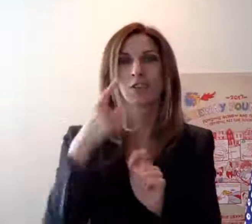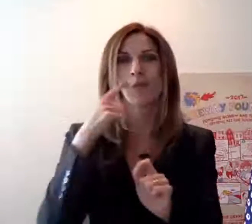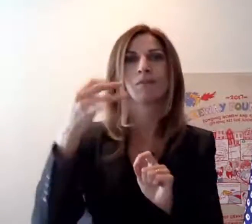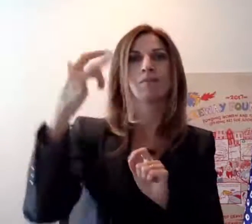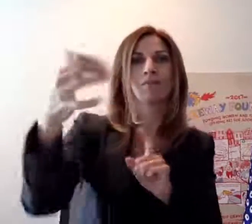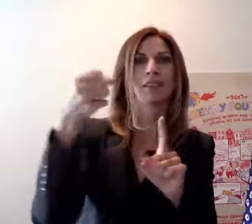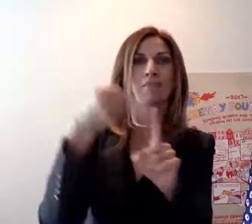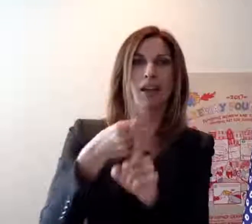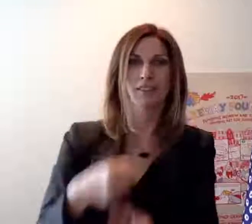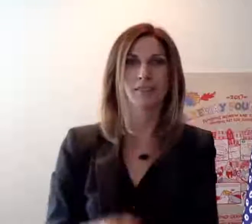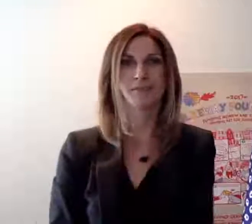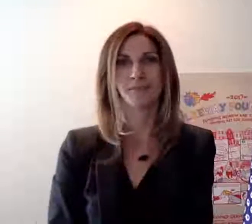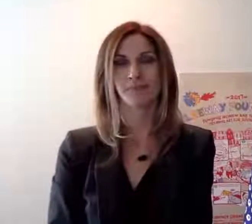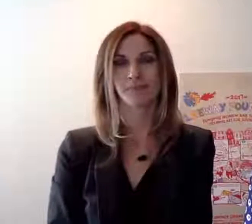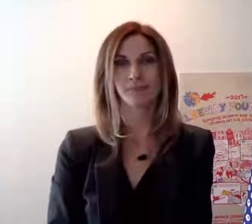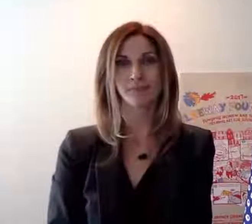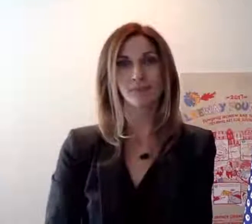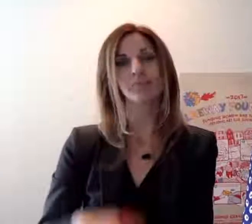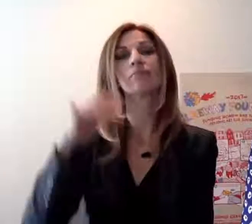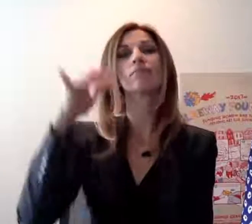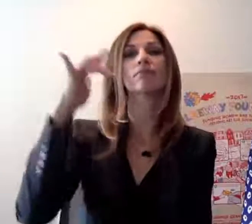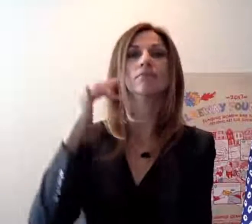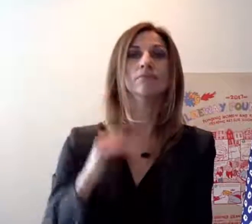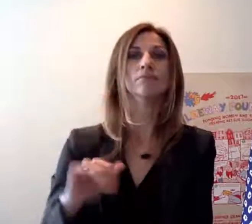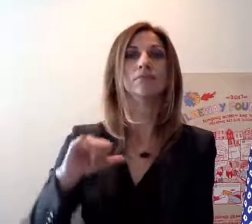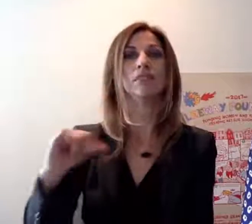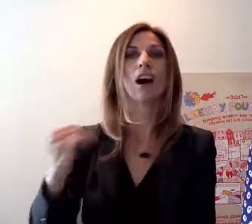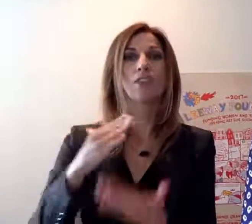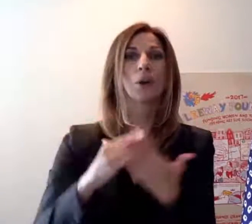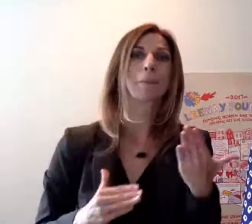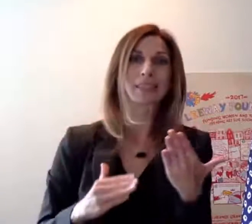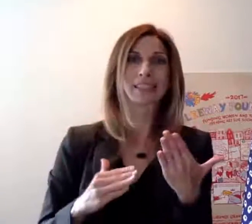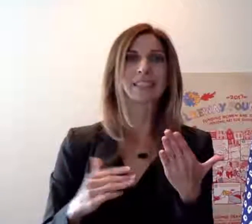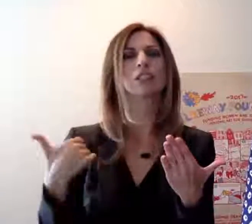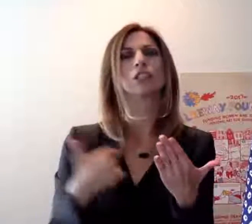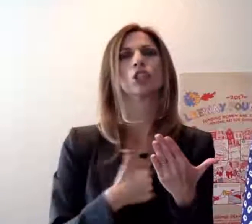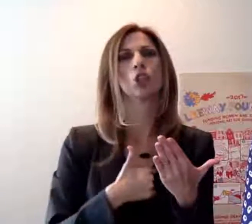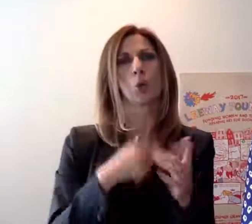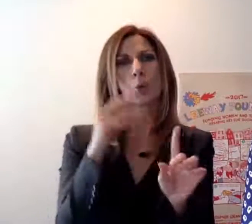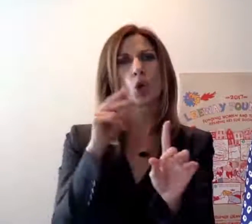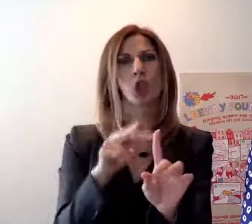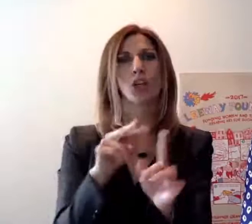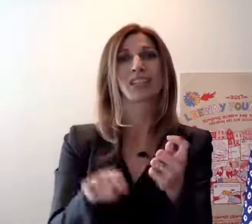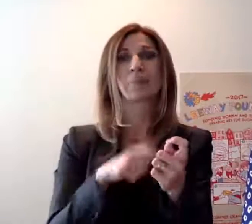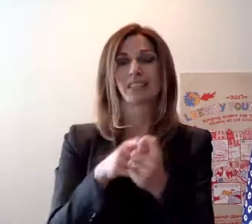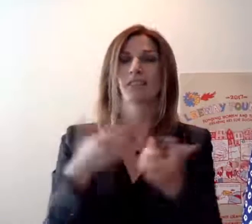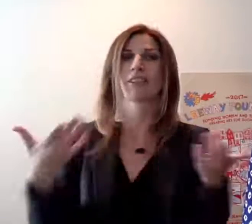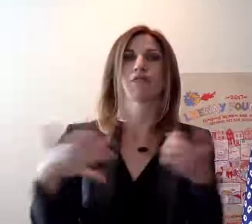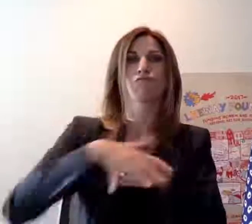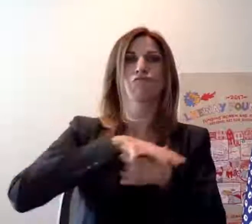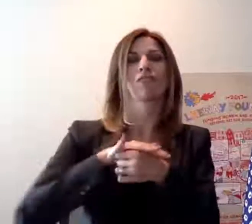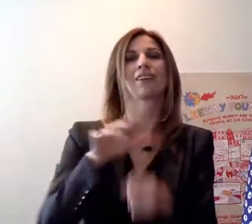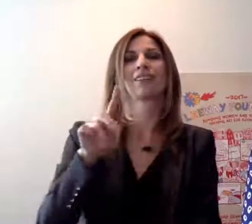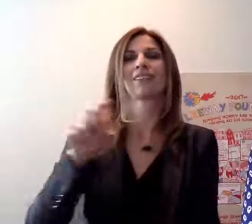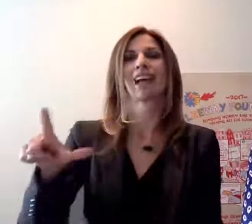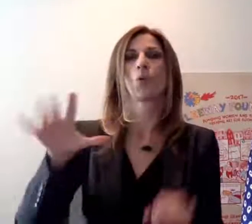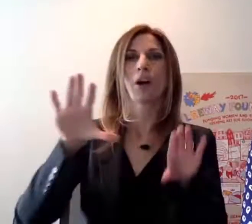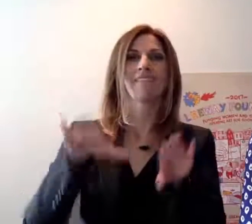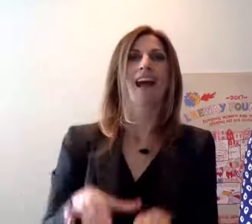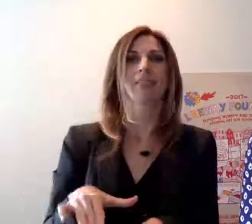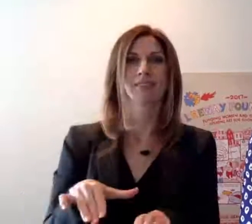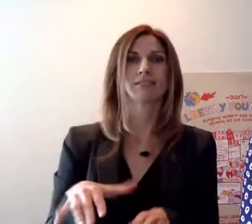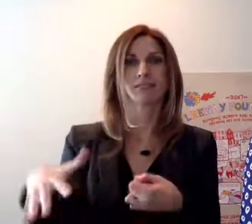impact? And then the other piece of this is that we're looking particularly in the Delaware Valley region. Because